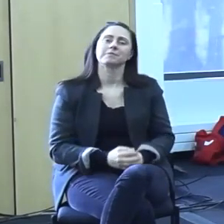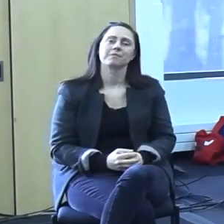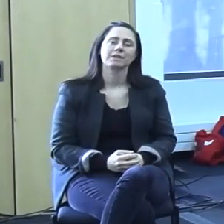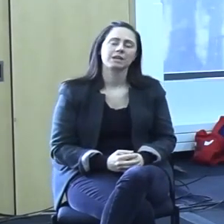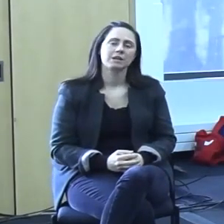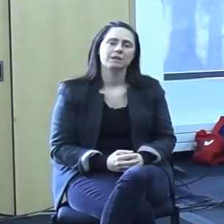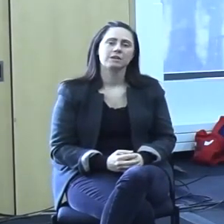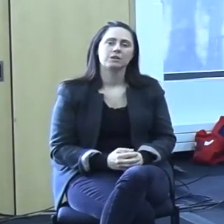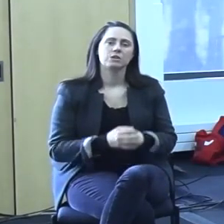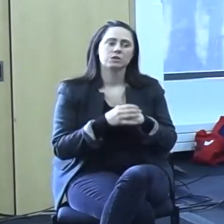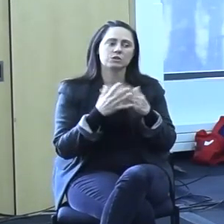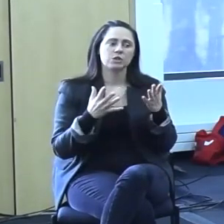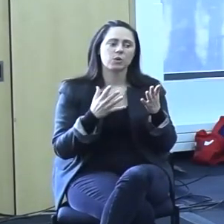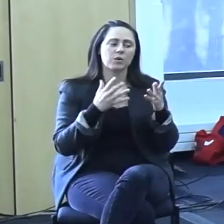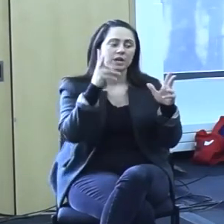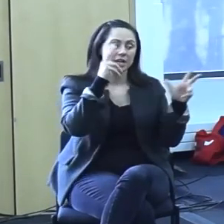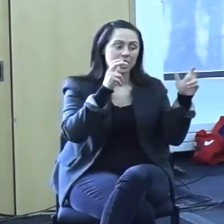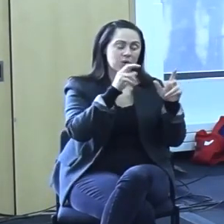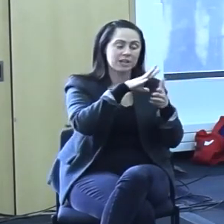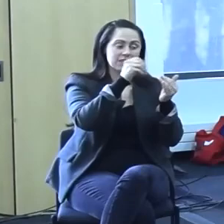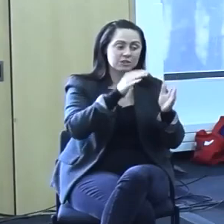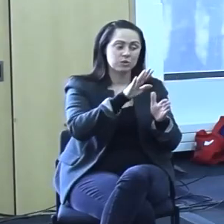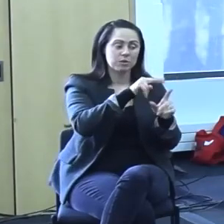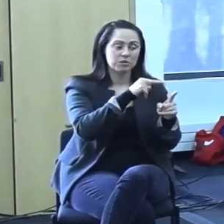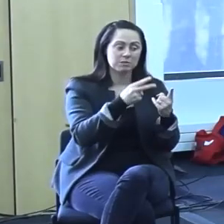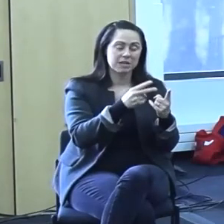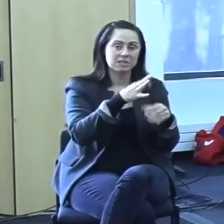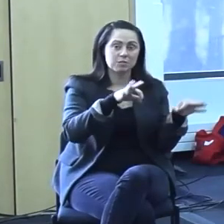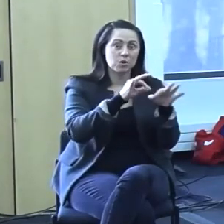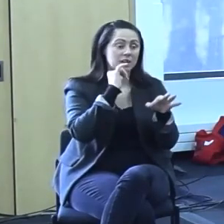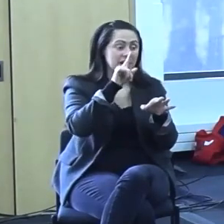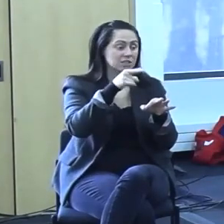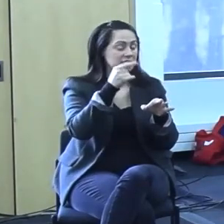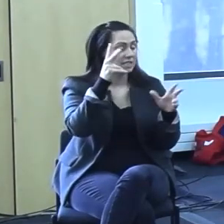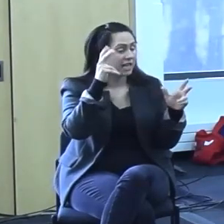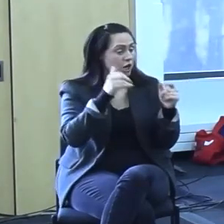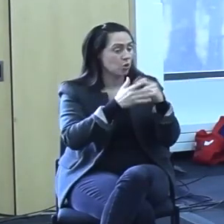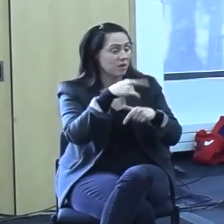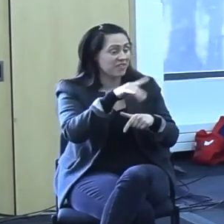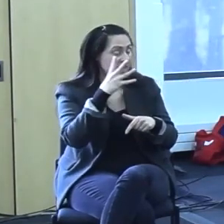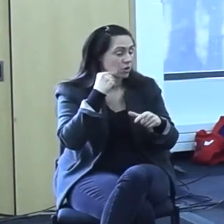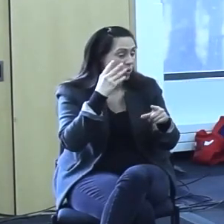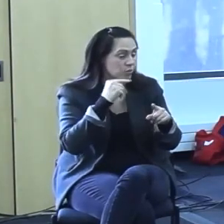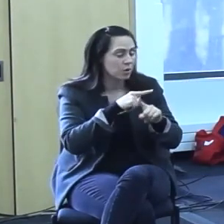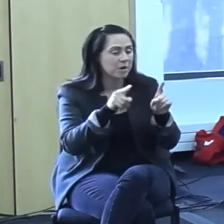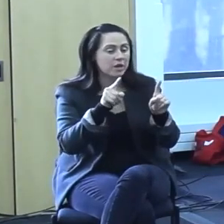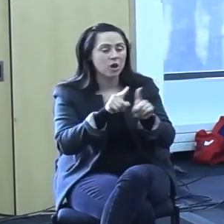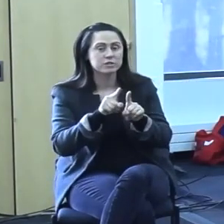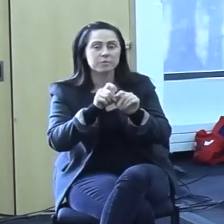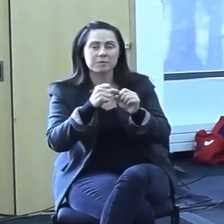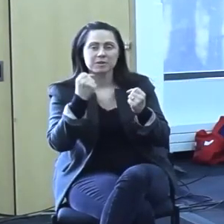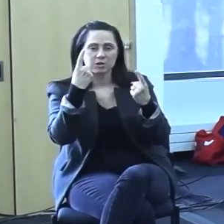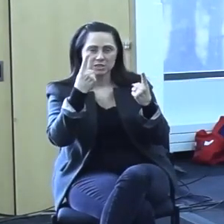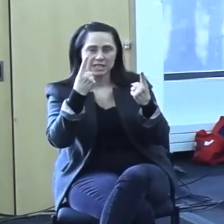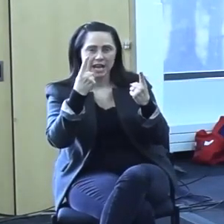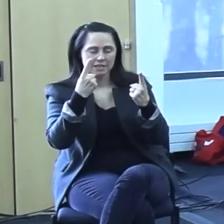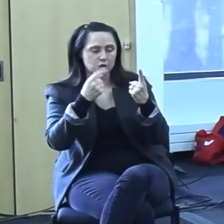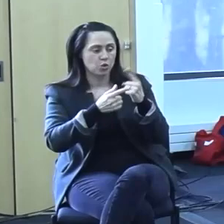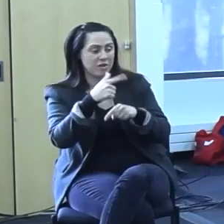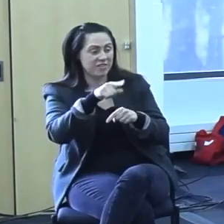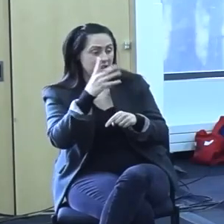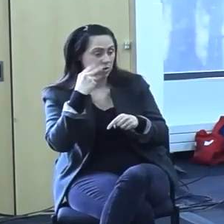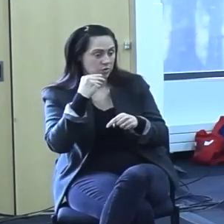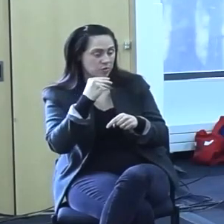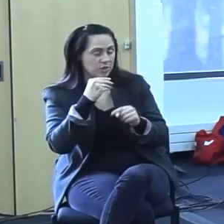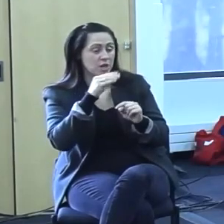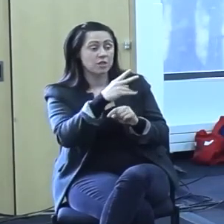So hearing the student's perspective is important, not just to hear what they go through and feel, but be able to understand and comprehend what they go through and how their voices